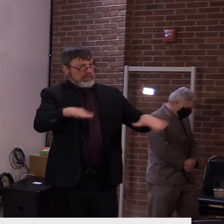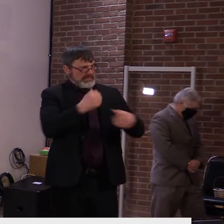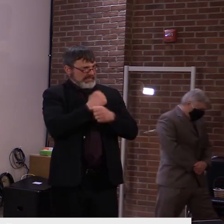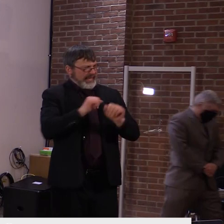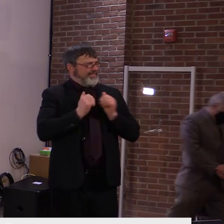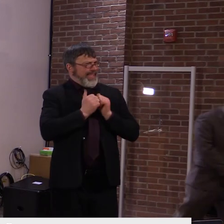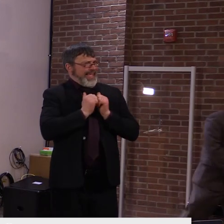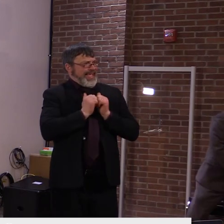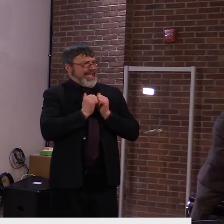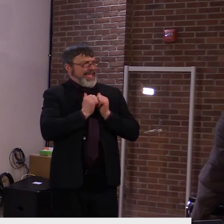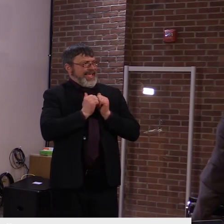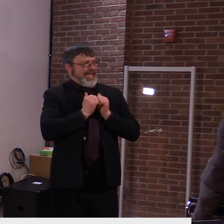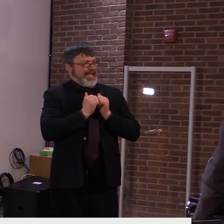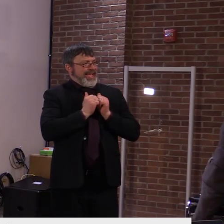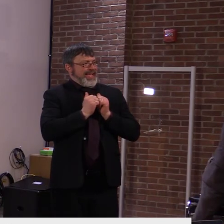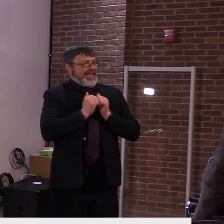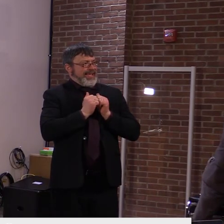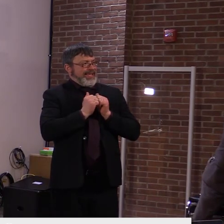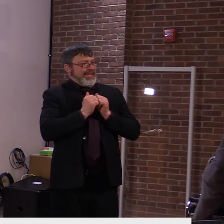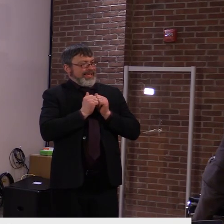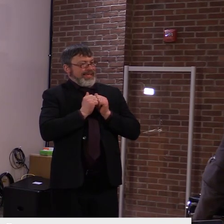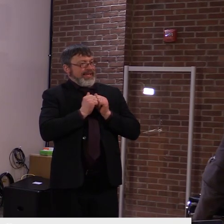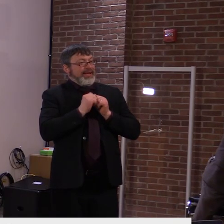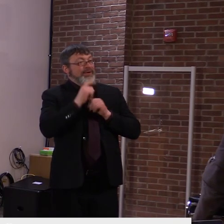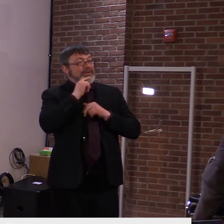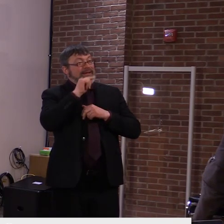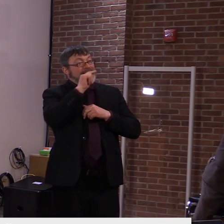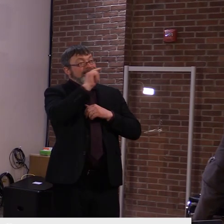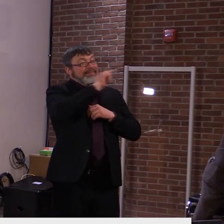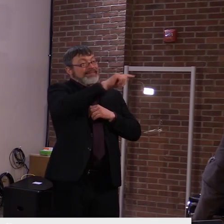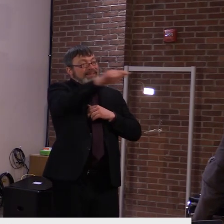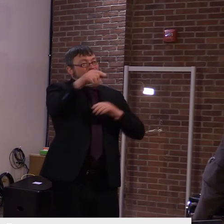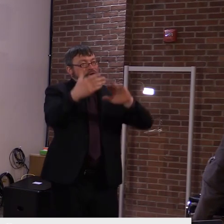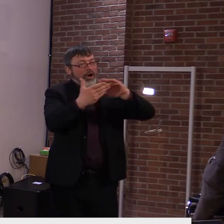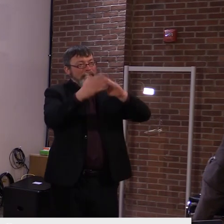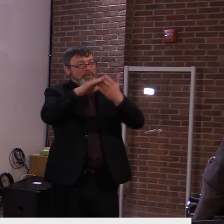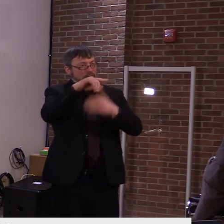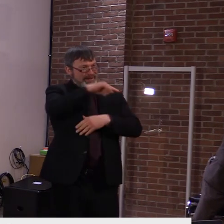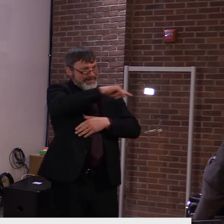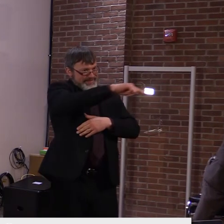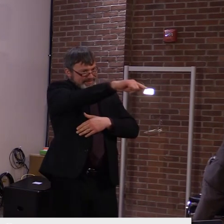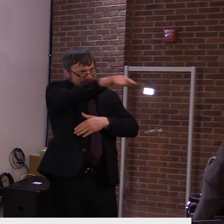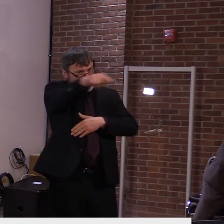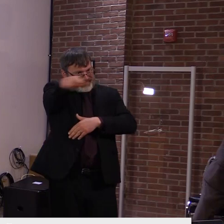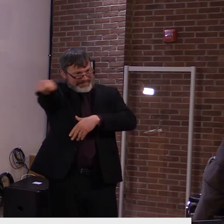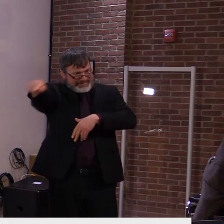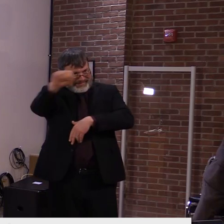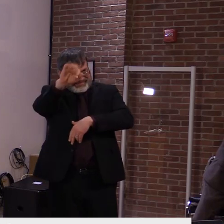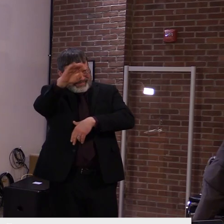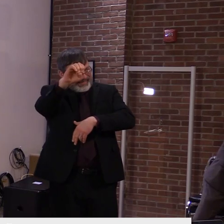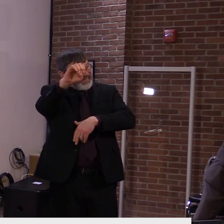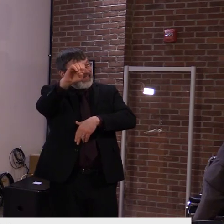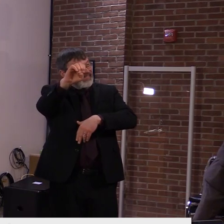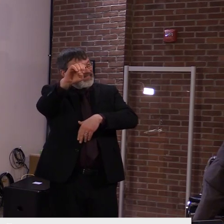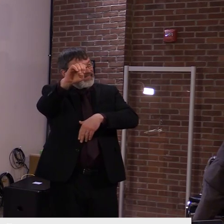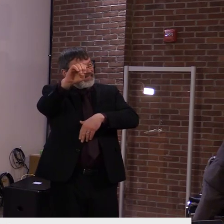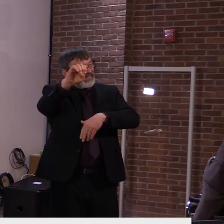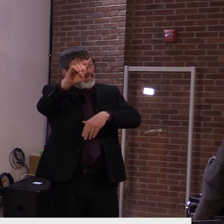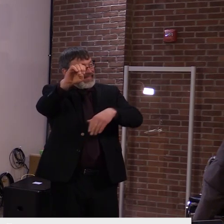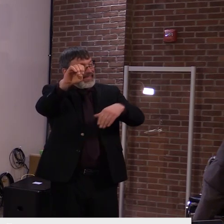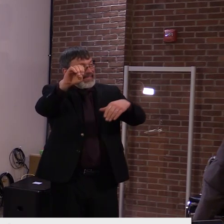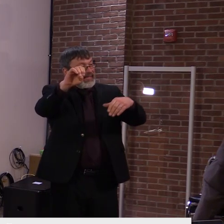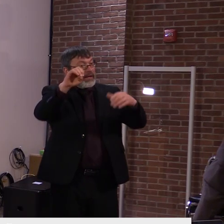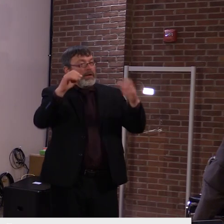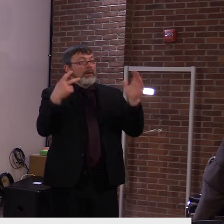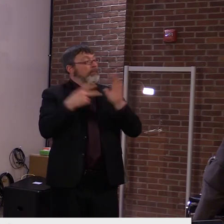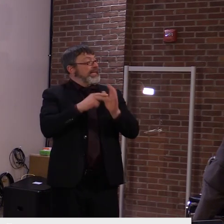teachers, because that's an immediate community. But thinking about the community at large, if the majority of the people